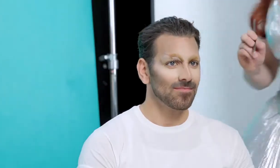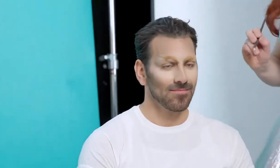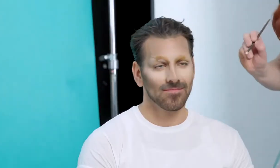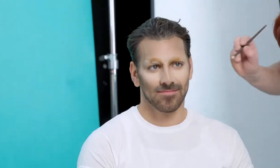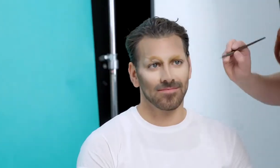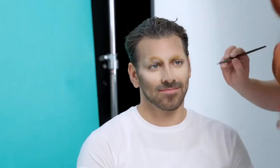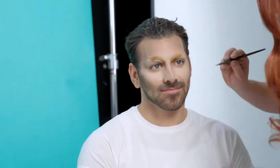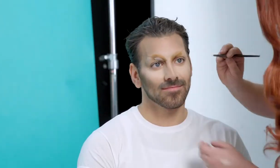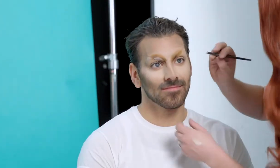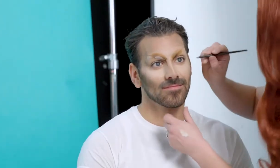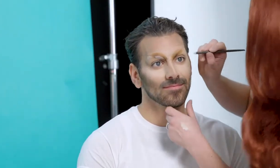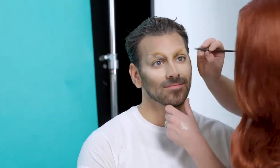great about being myself.